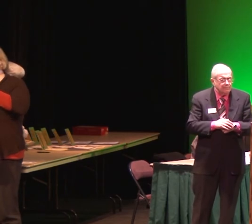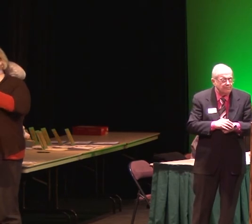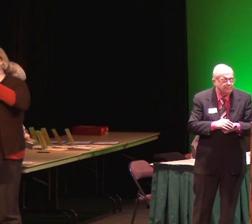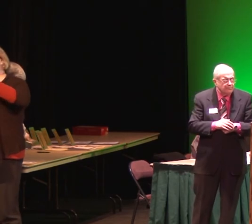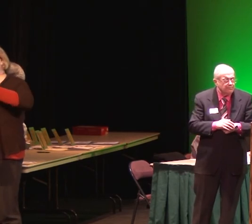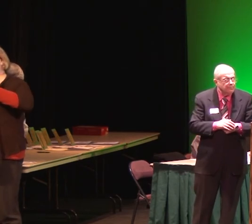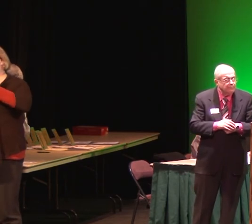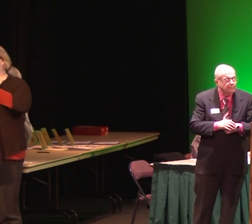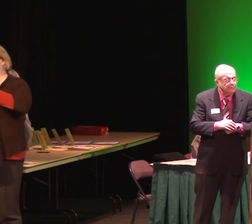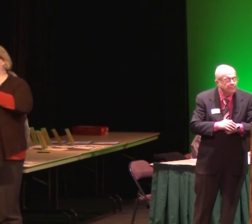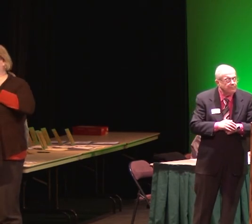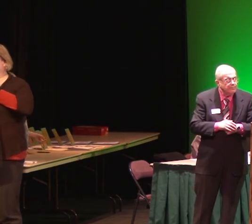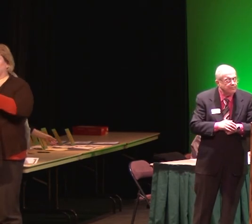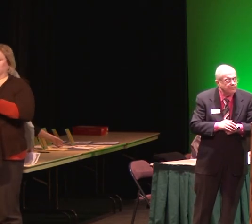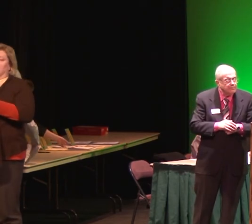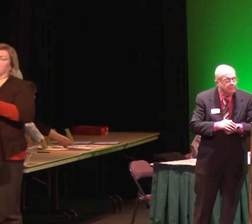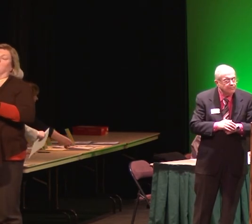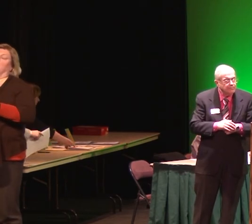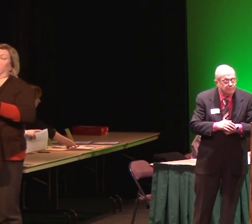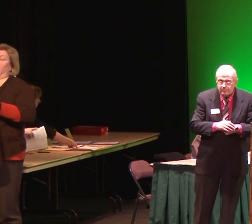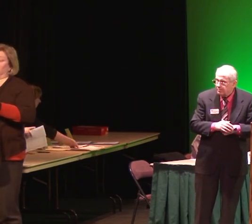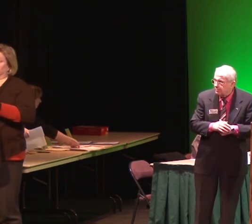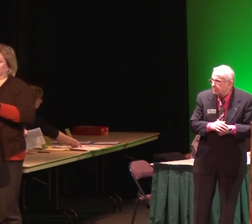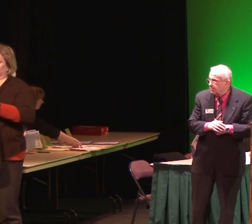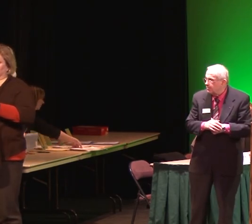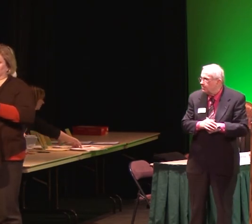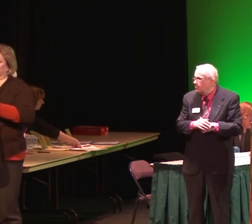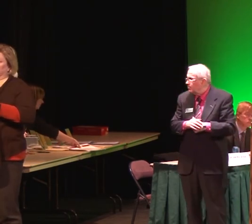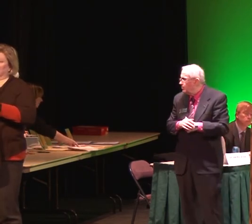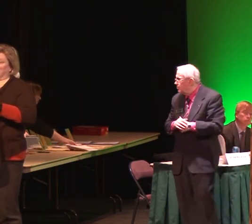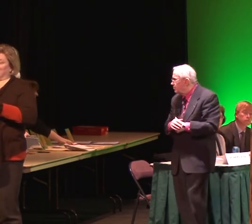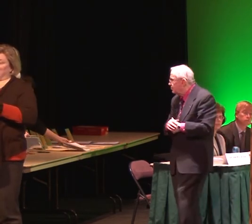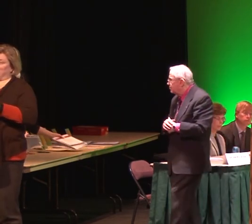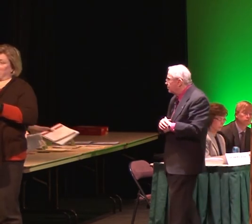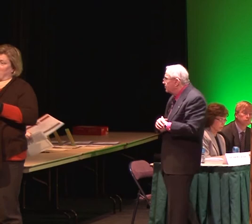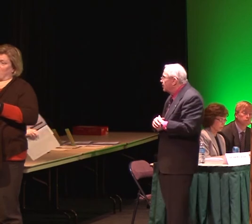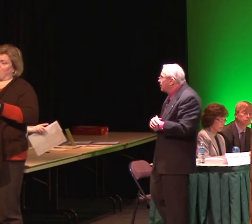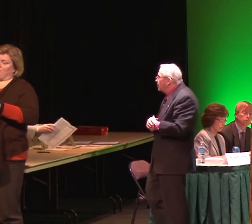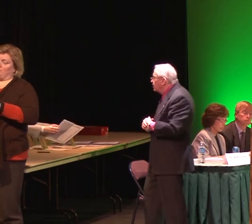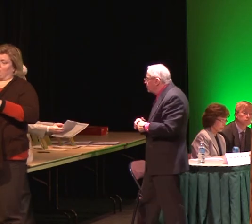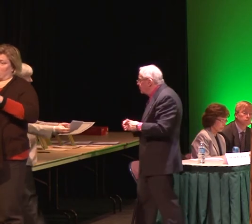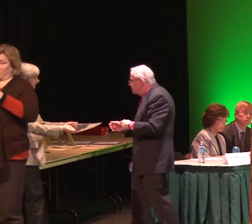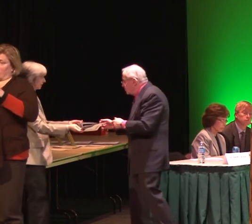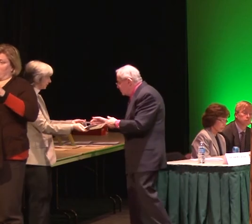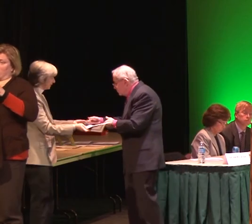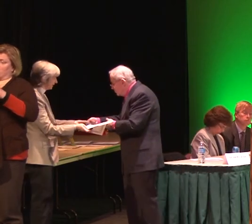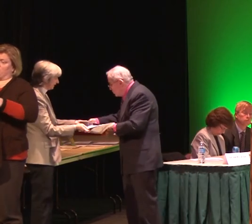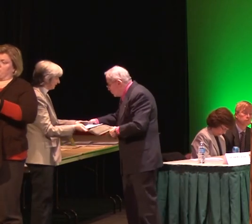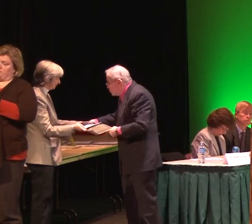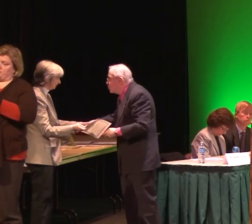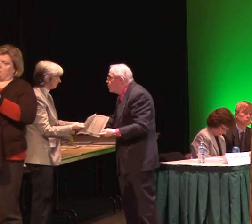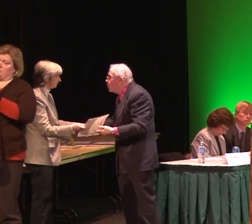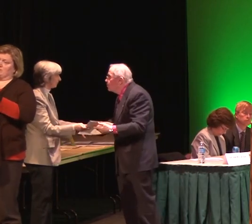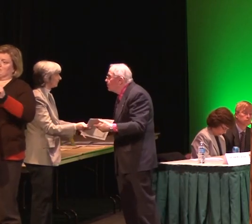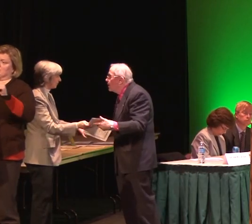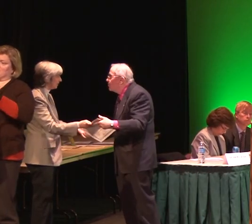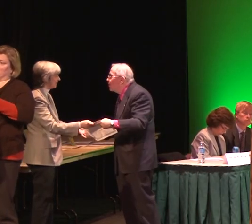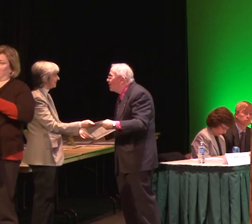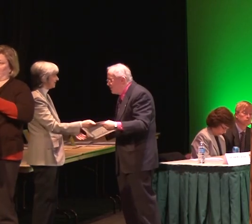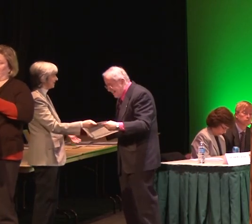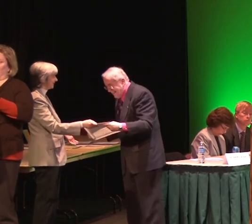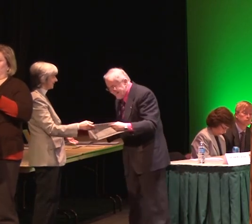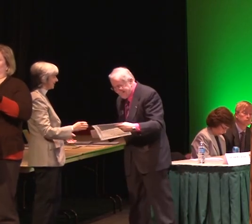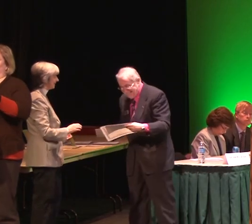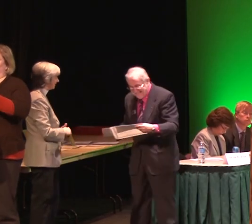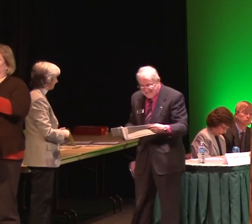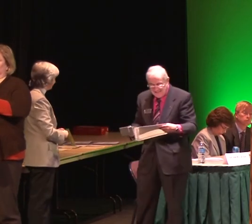outstanding research methods. And we should say that Ken Perry, who was very much involved in the Science Forum before he